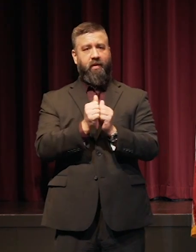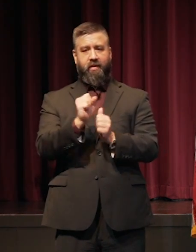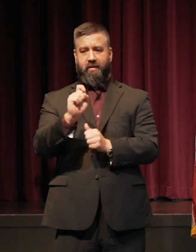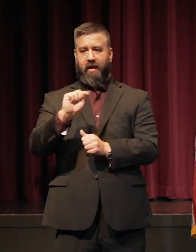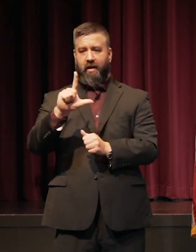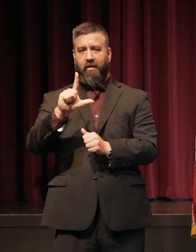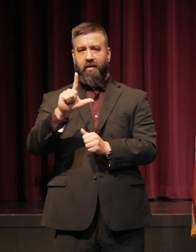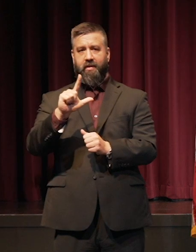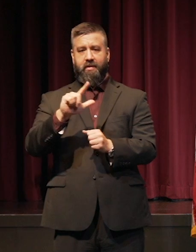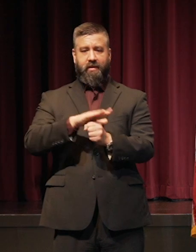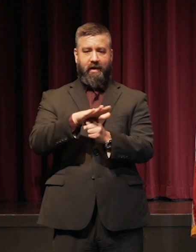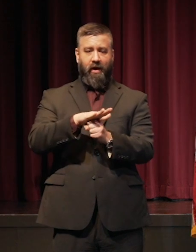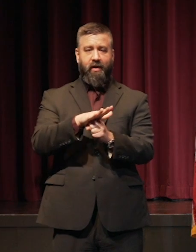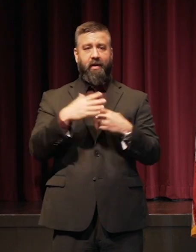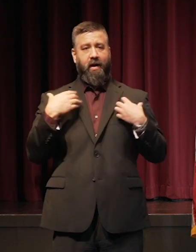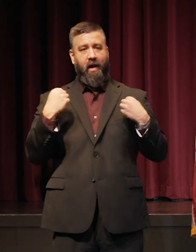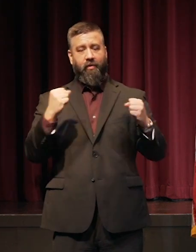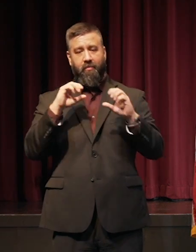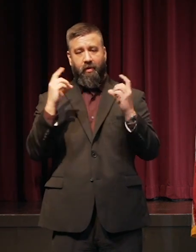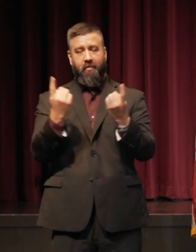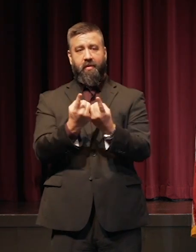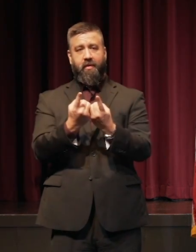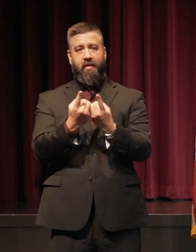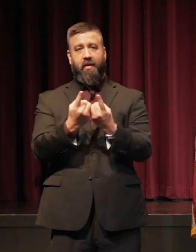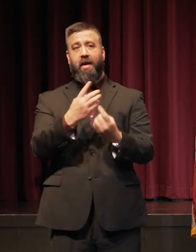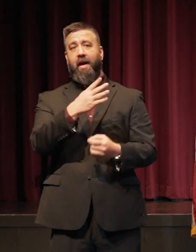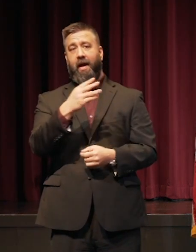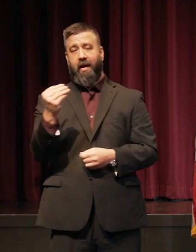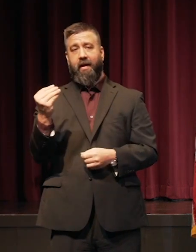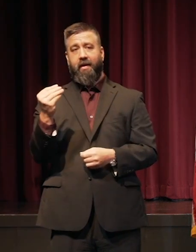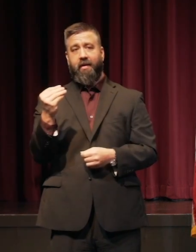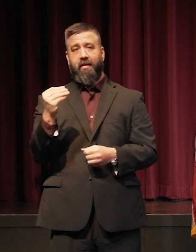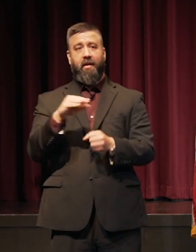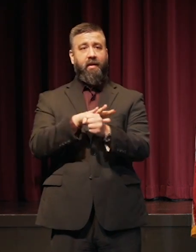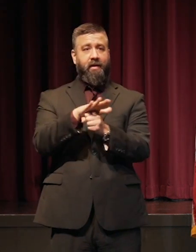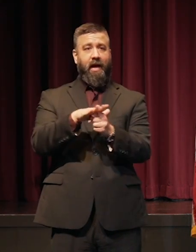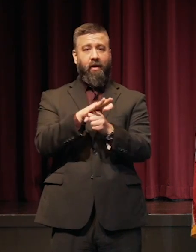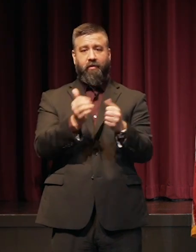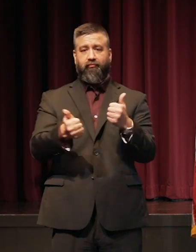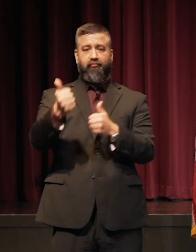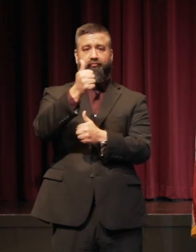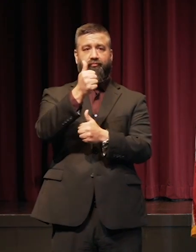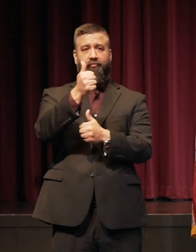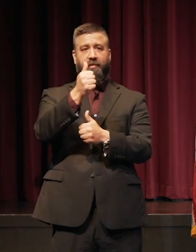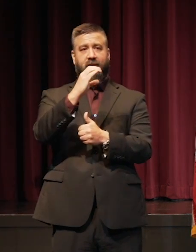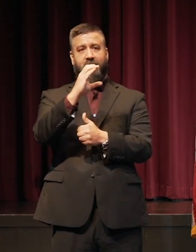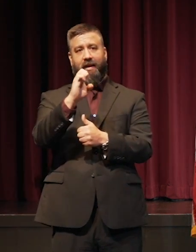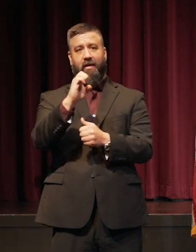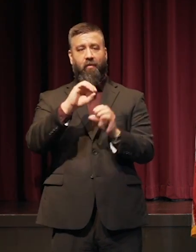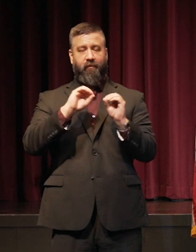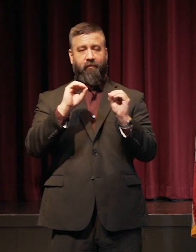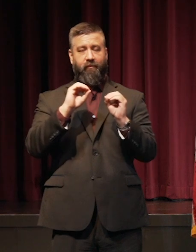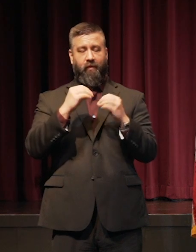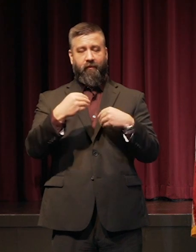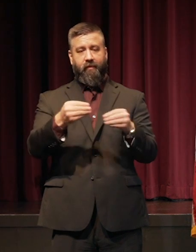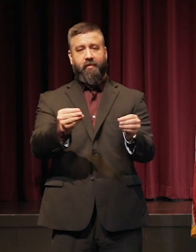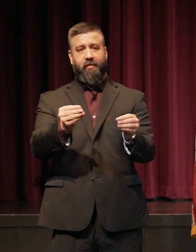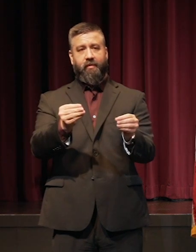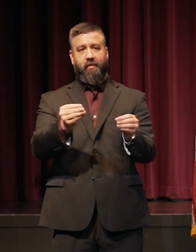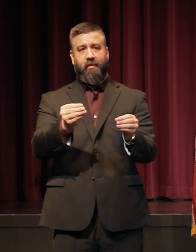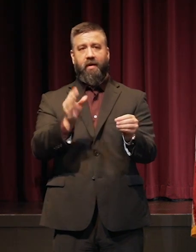St. Louis County Health Department and the County Executive's Office